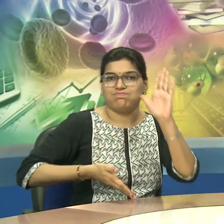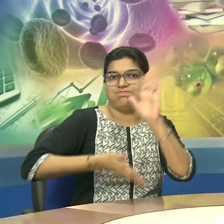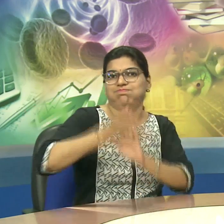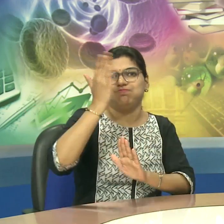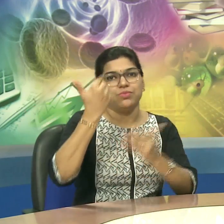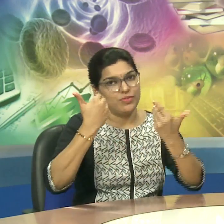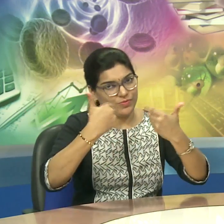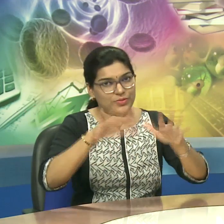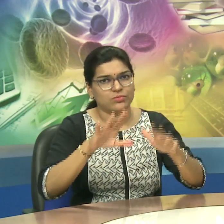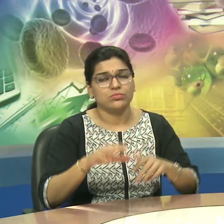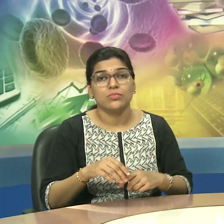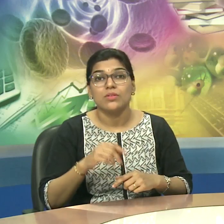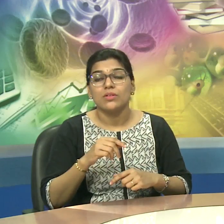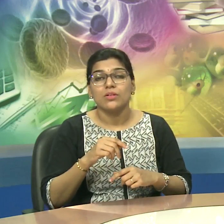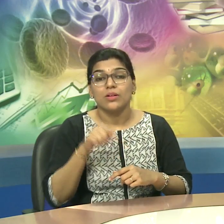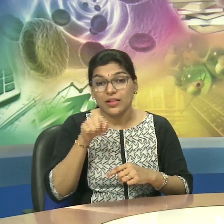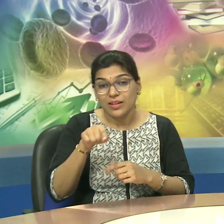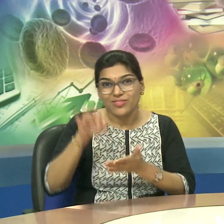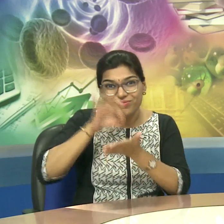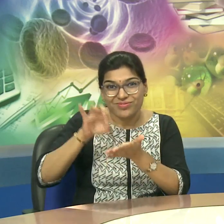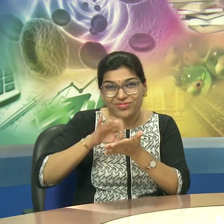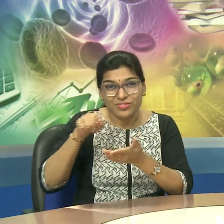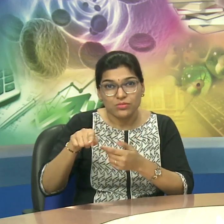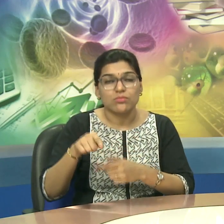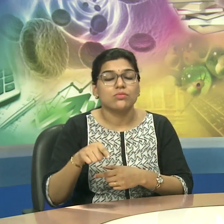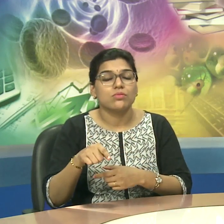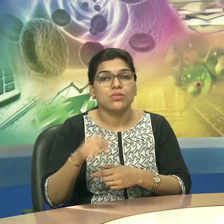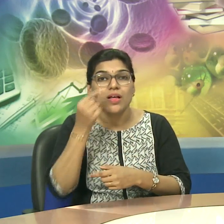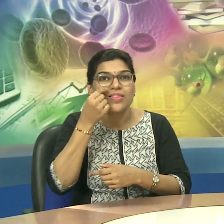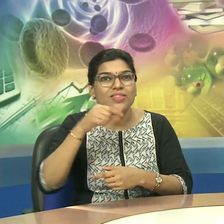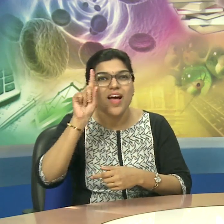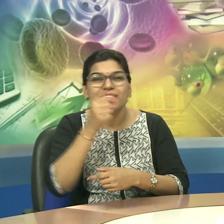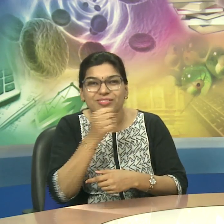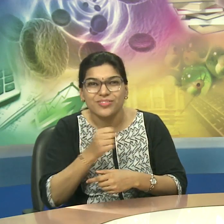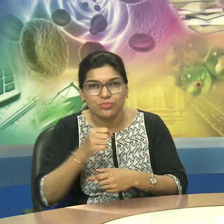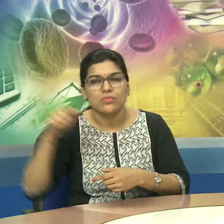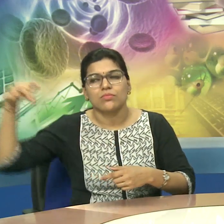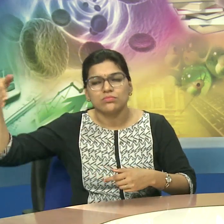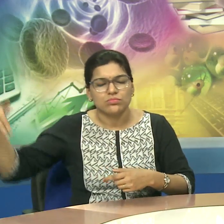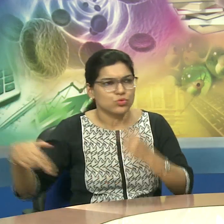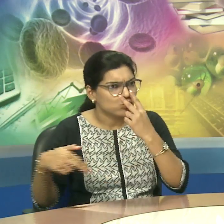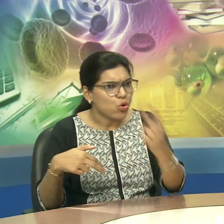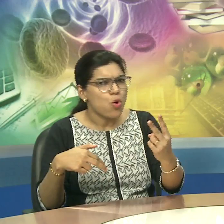And as the bird flew away, at the same time, my